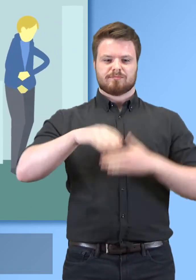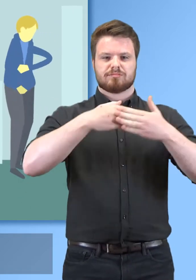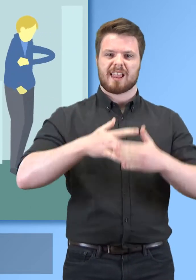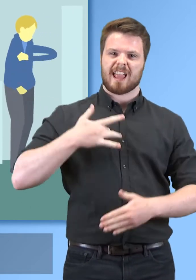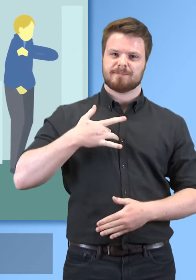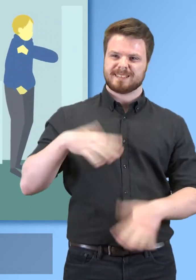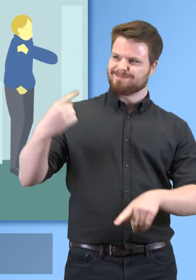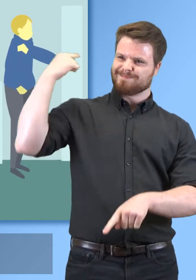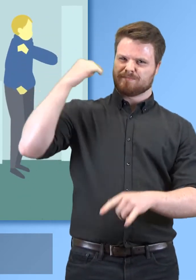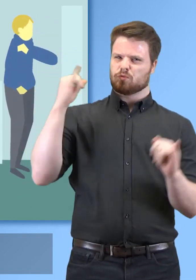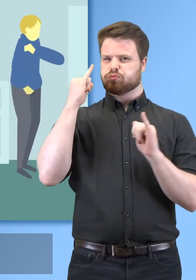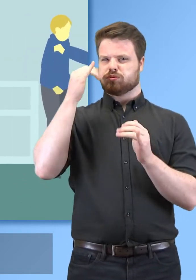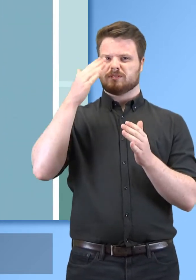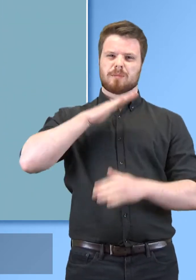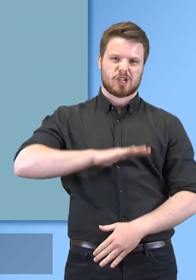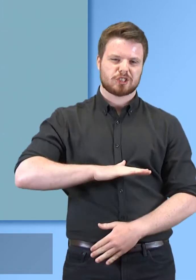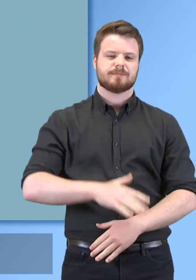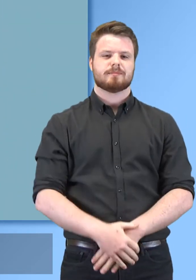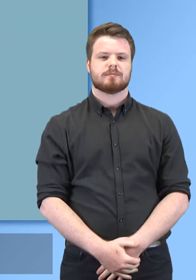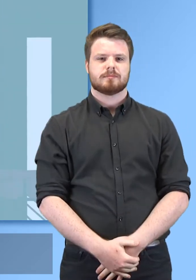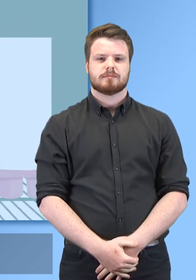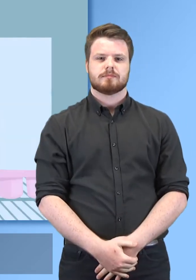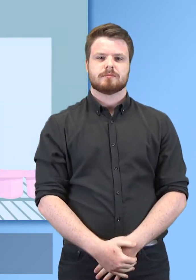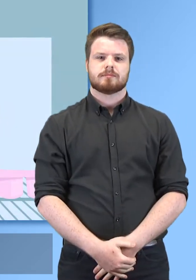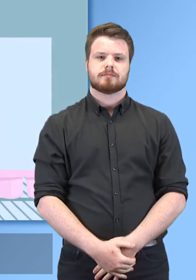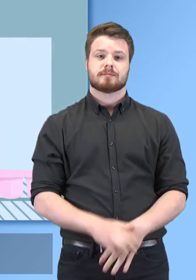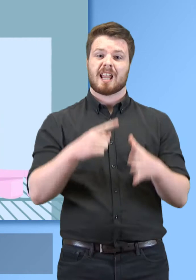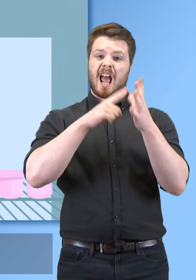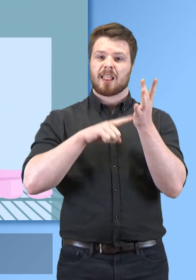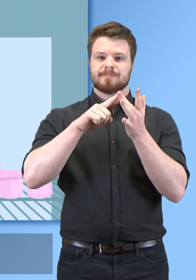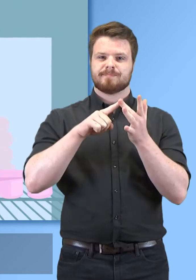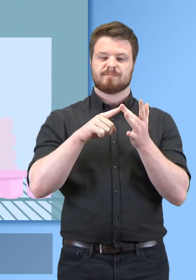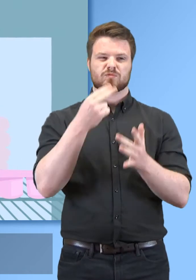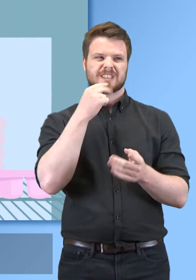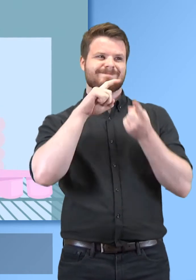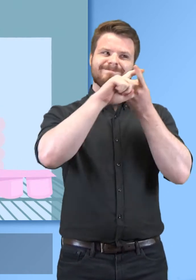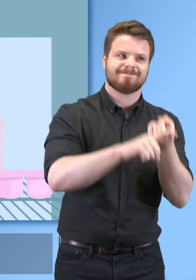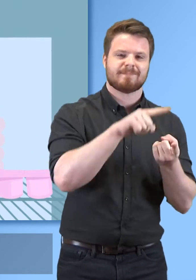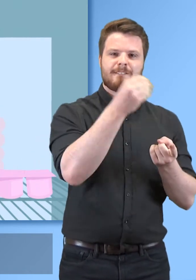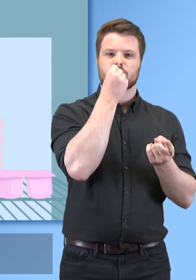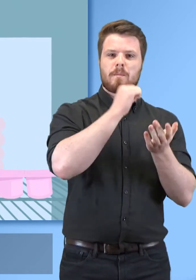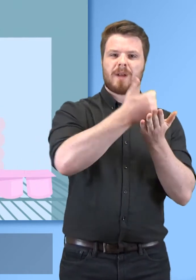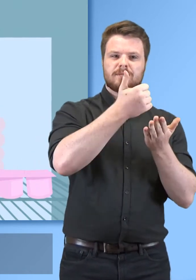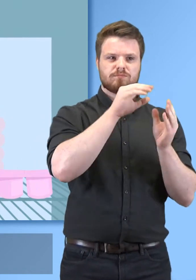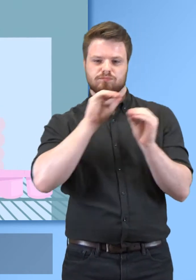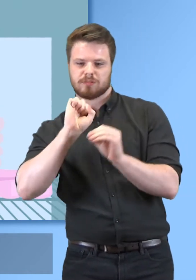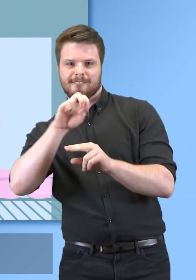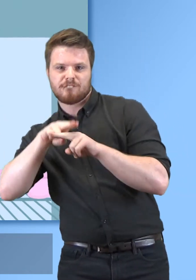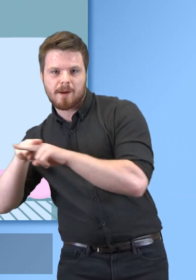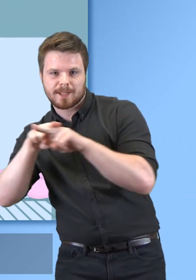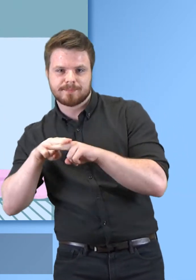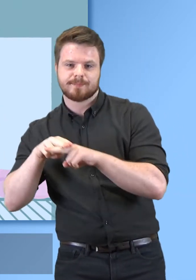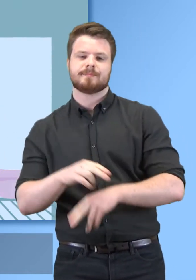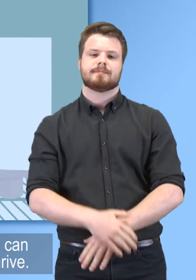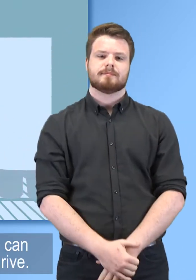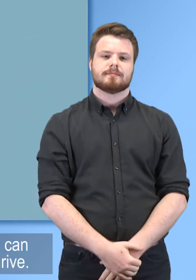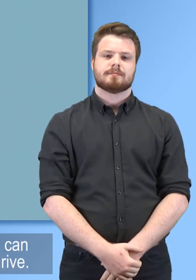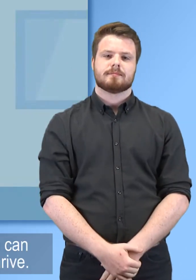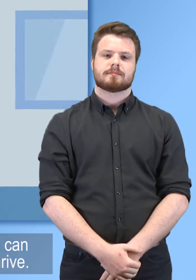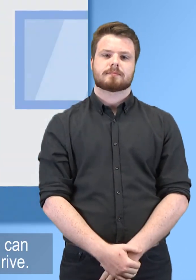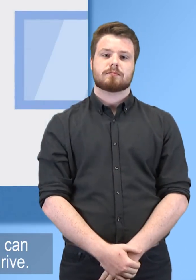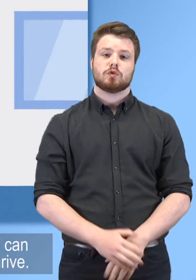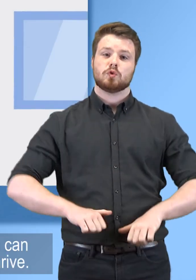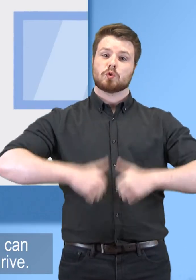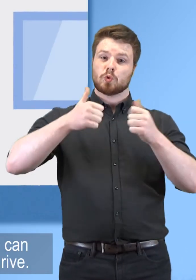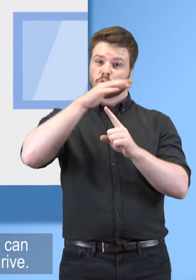as he recovers from severe depression. And Ali doesn't need to use food banks to feed her family. A good